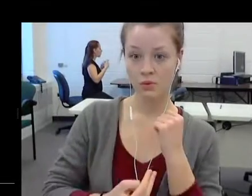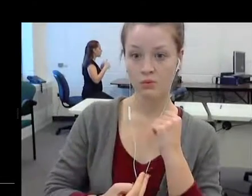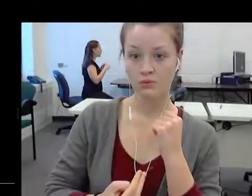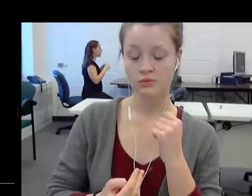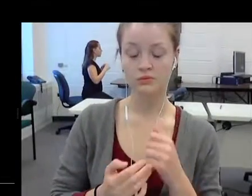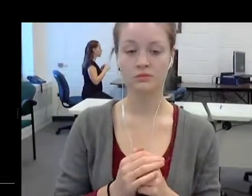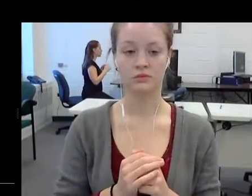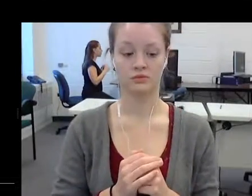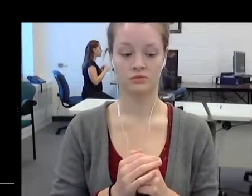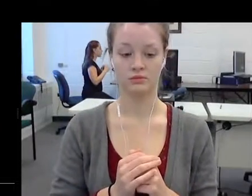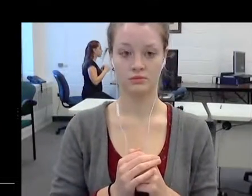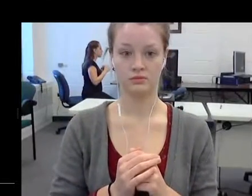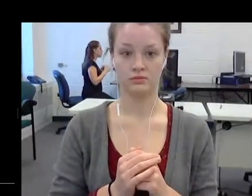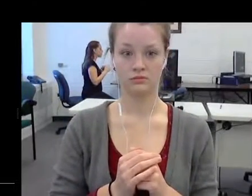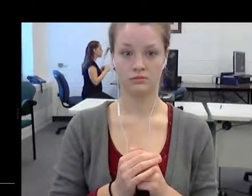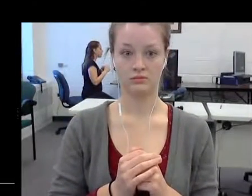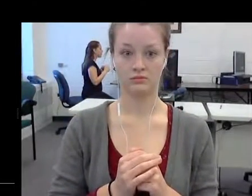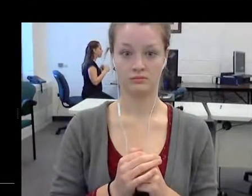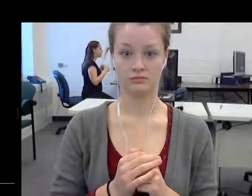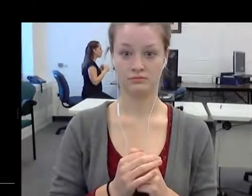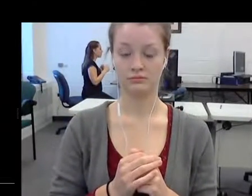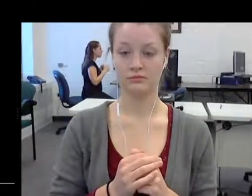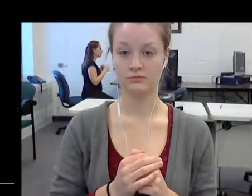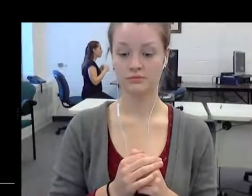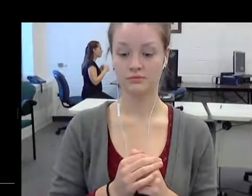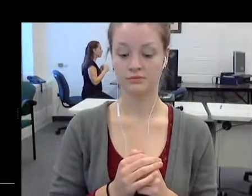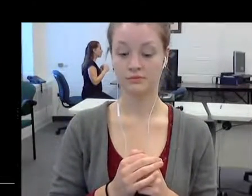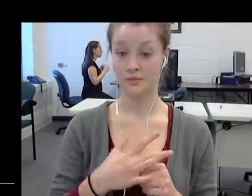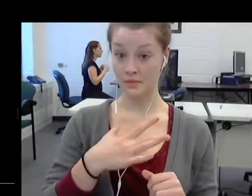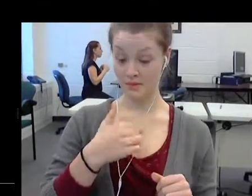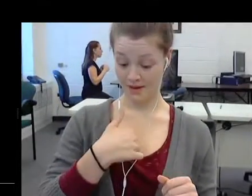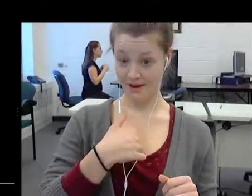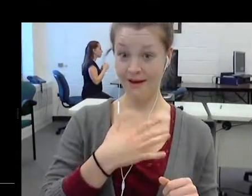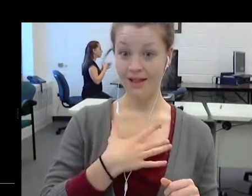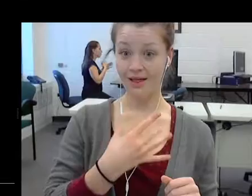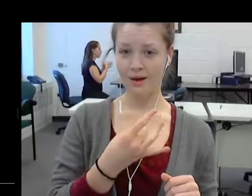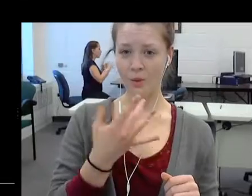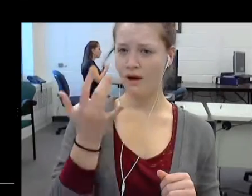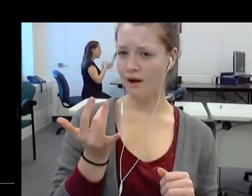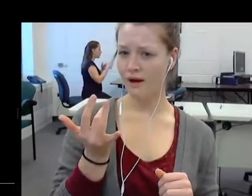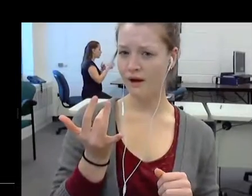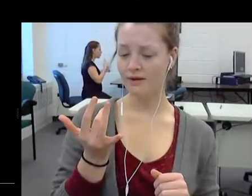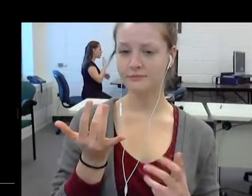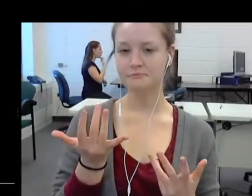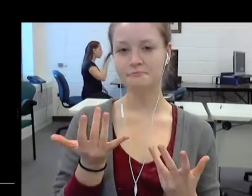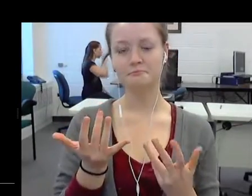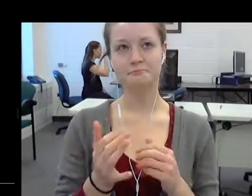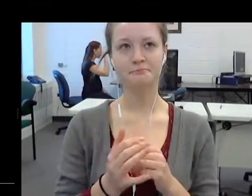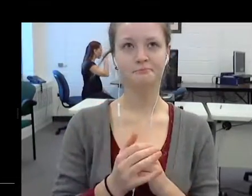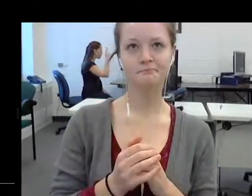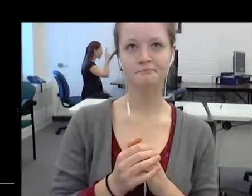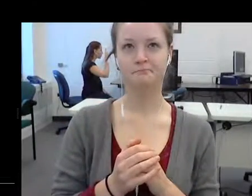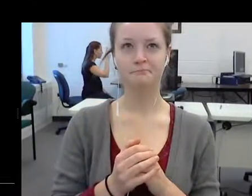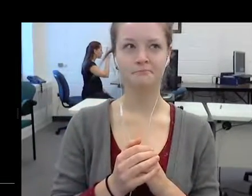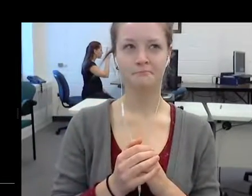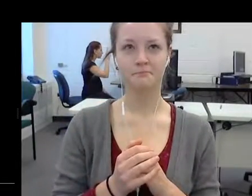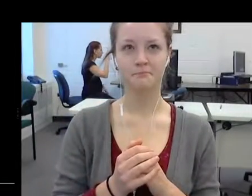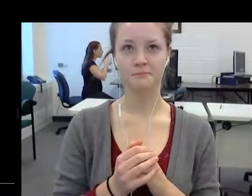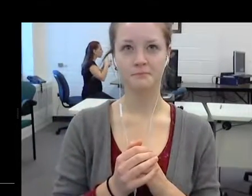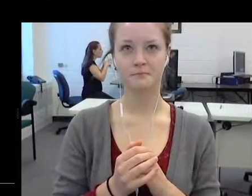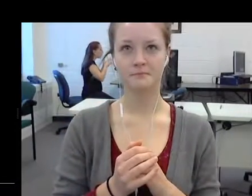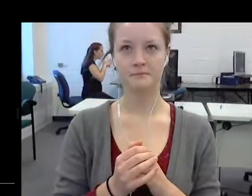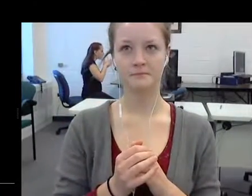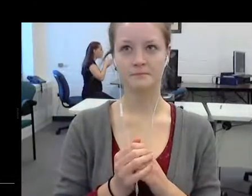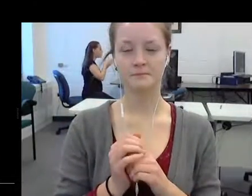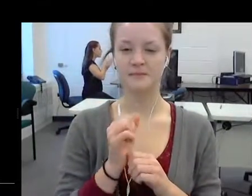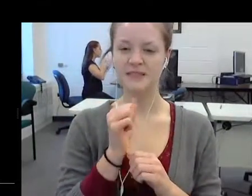thing that I like about Cornell Notes is that it's a little less particular than